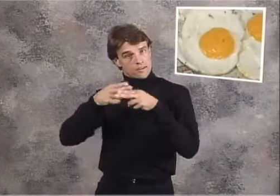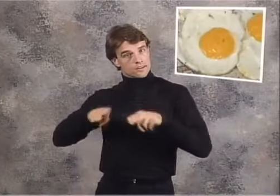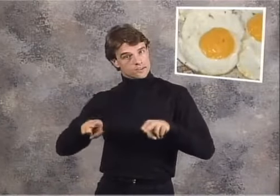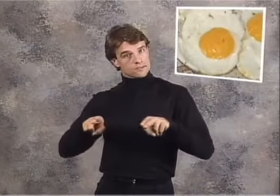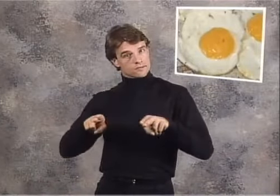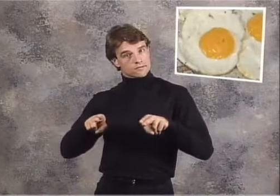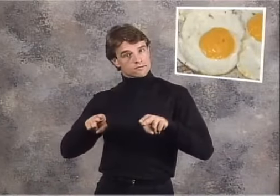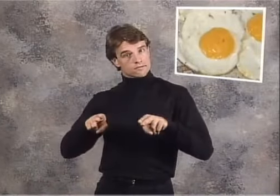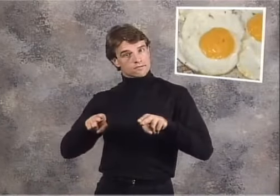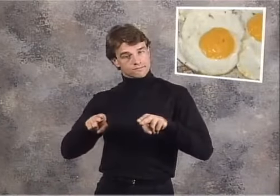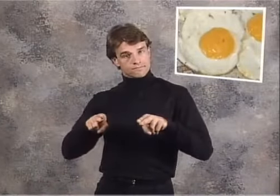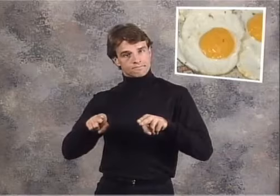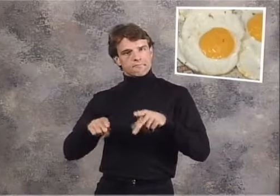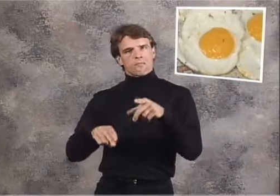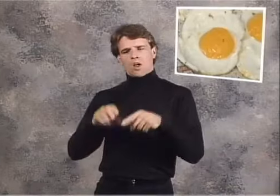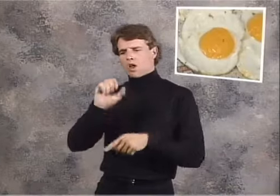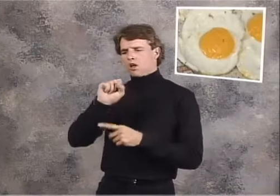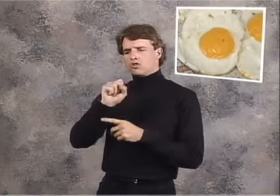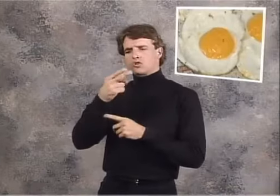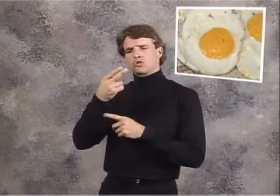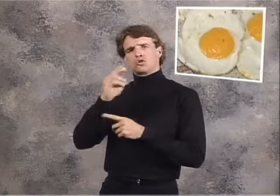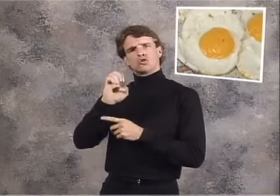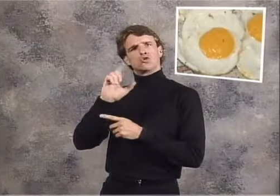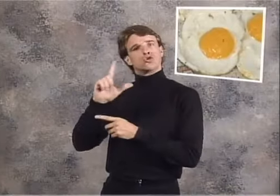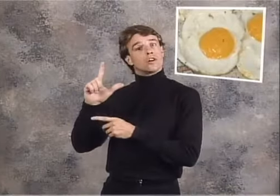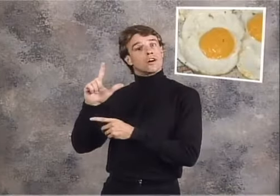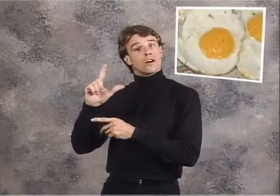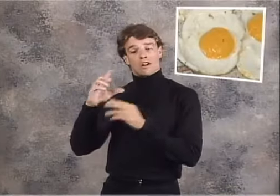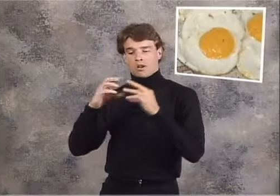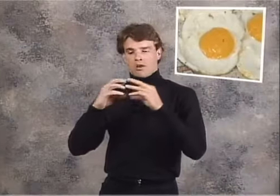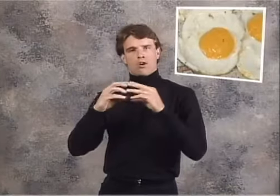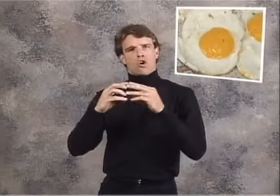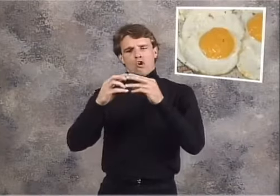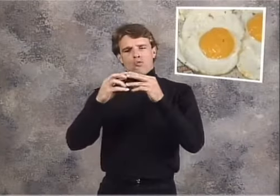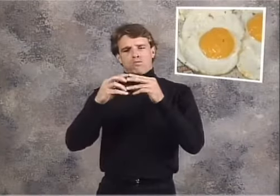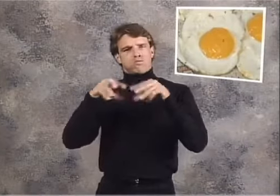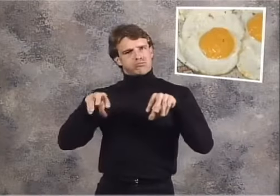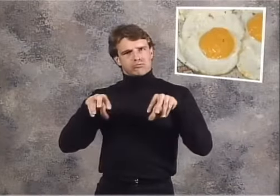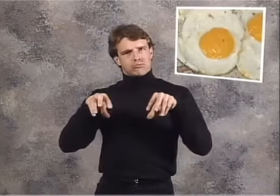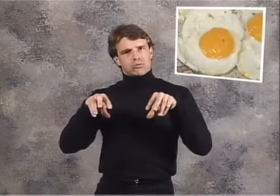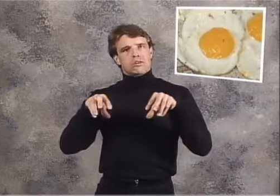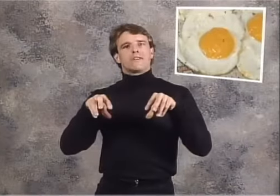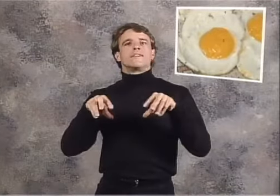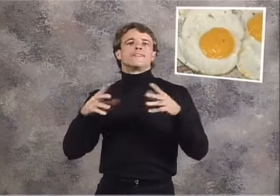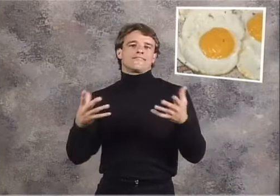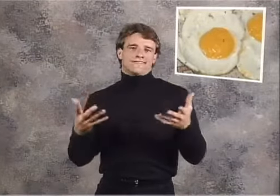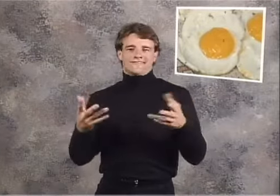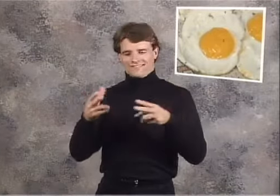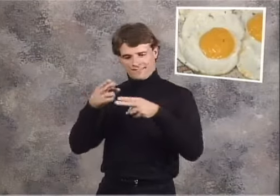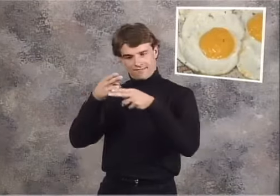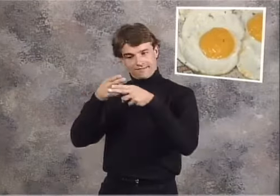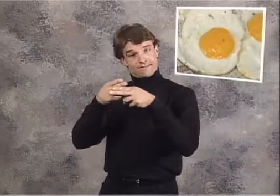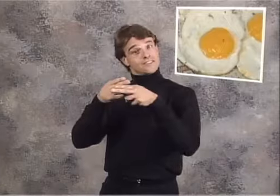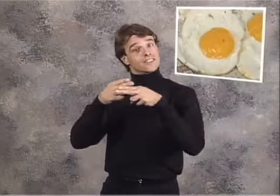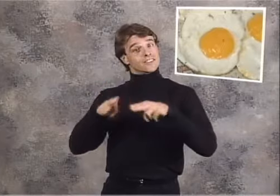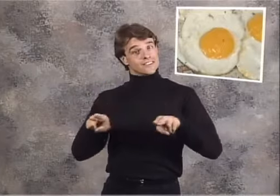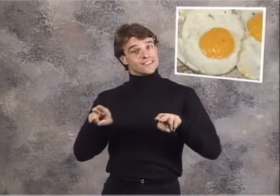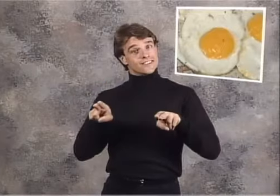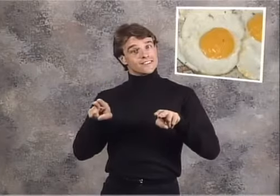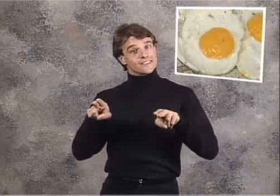Eggs. This sign reflects breaking the eggshell. Egg.